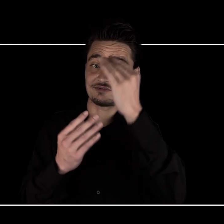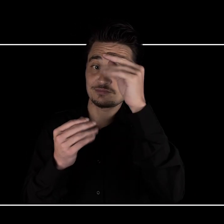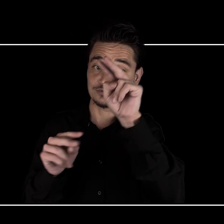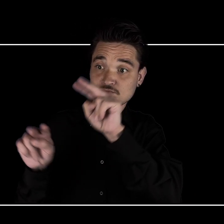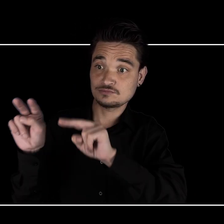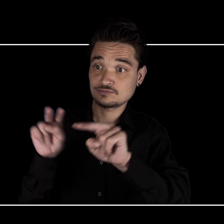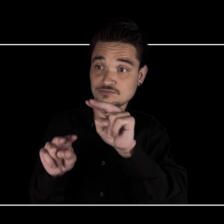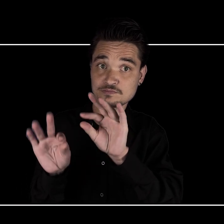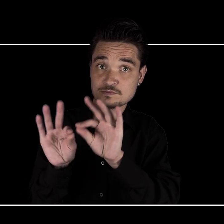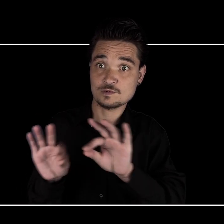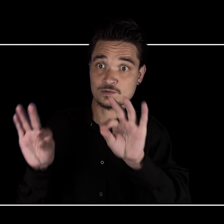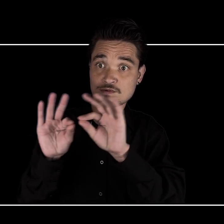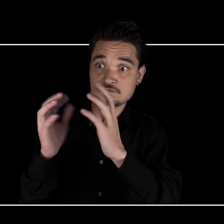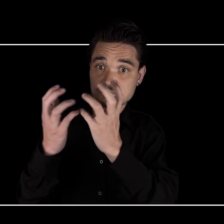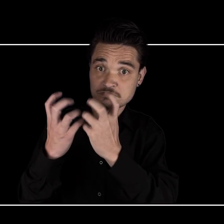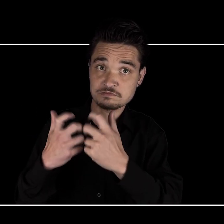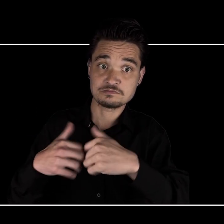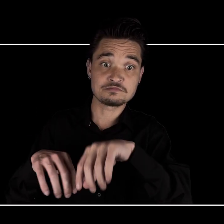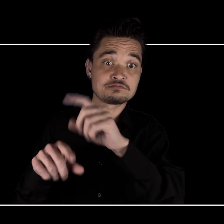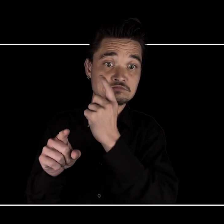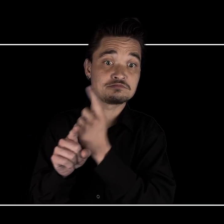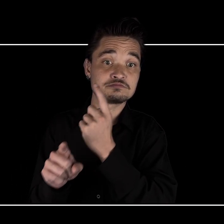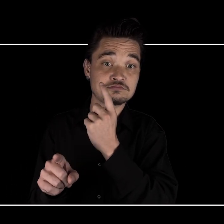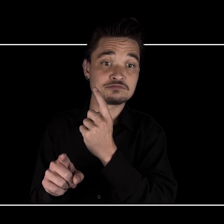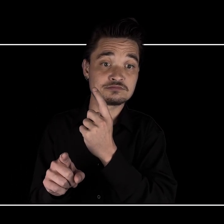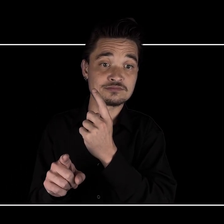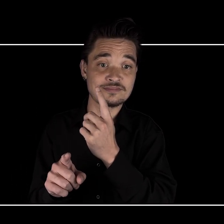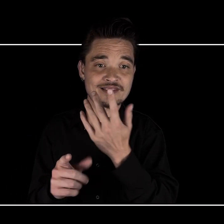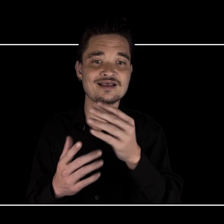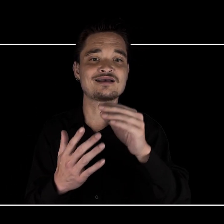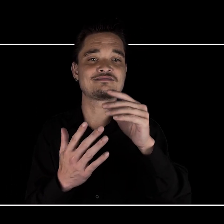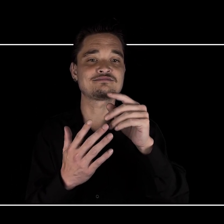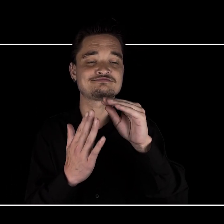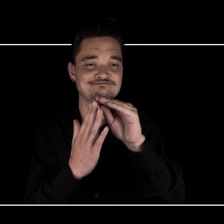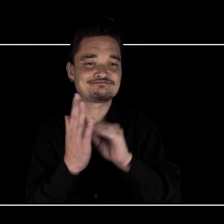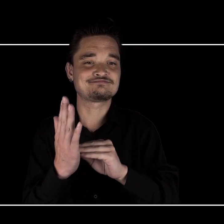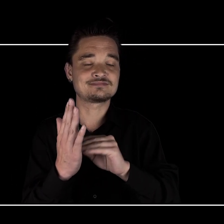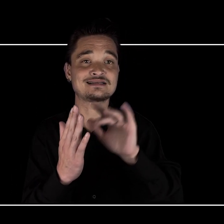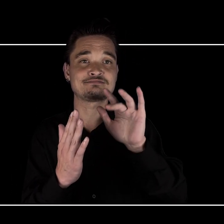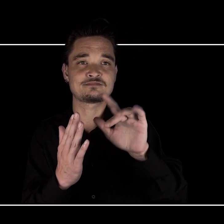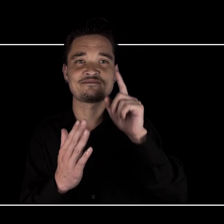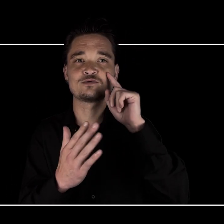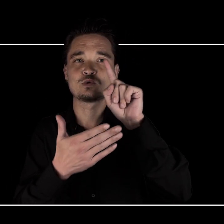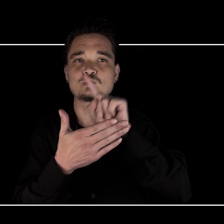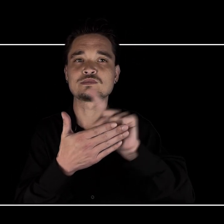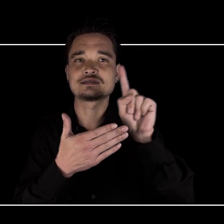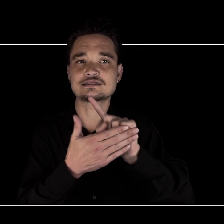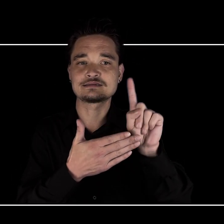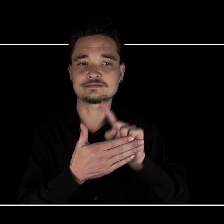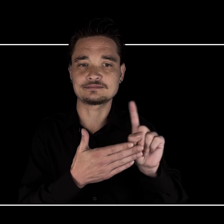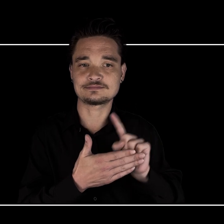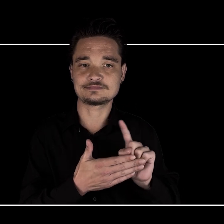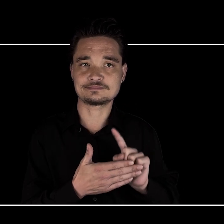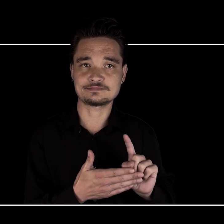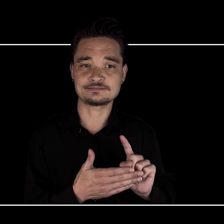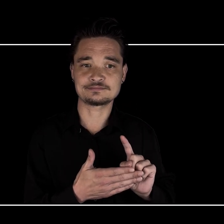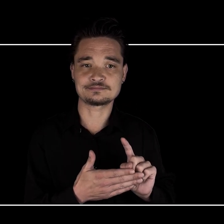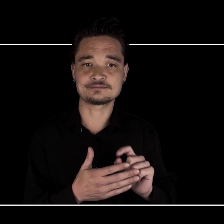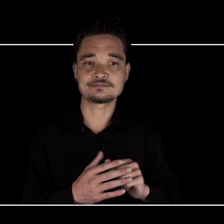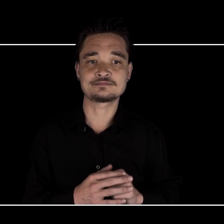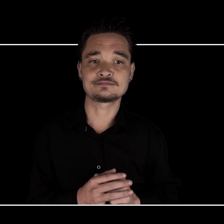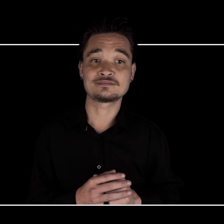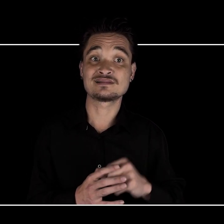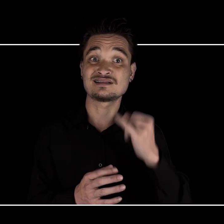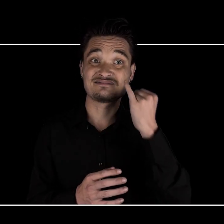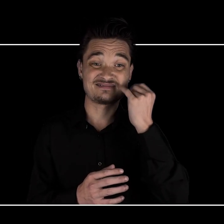and make sure they are correct. Then click File your weekly claim. If you do not see